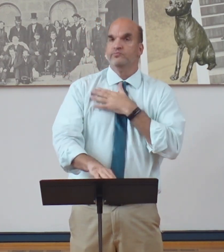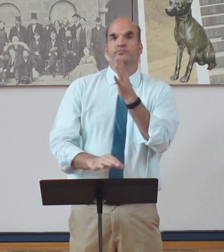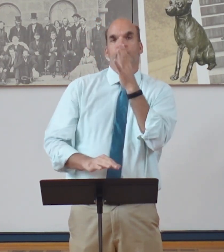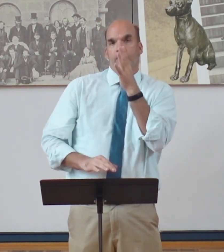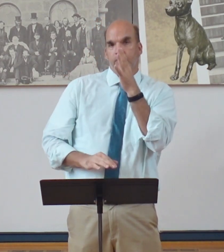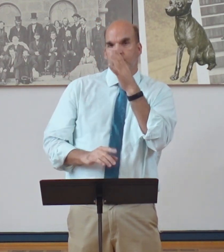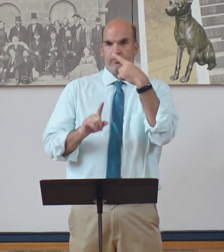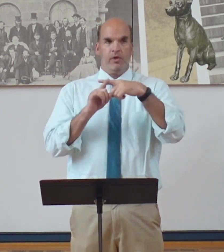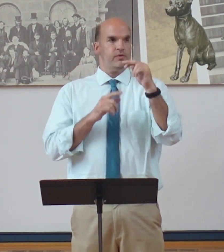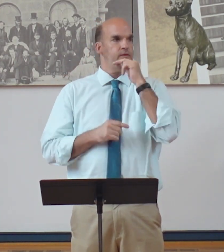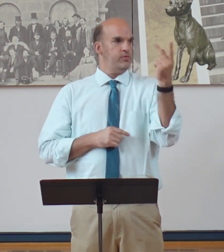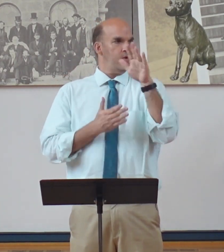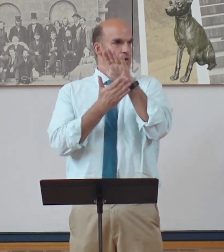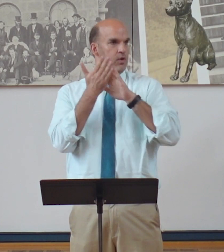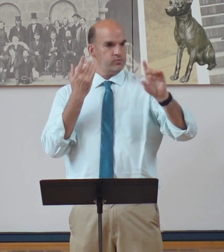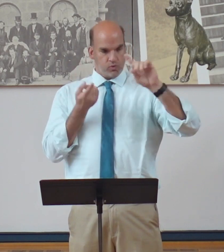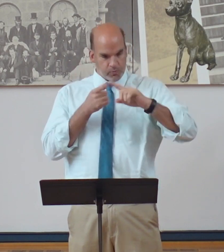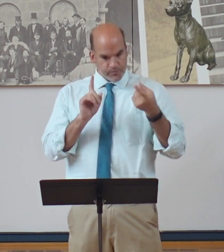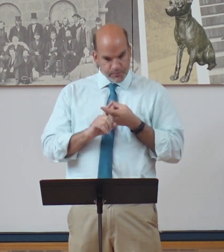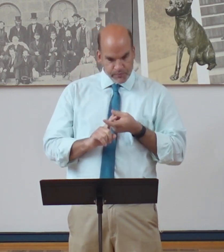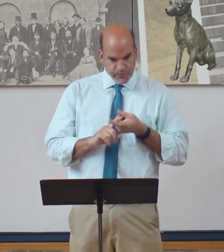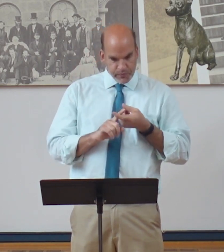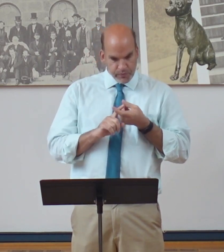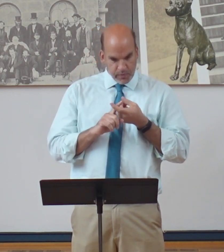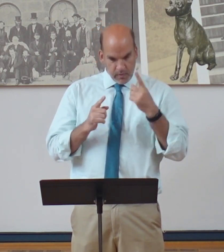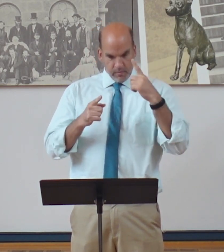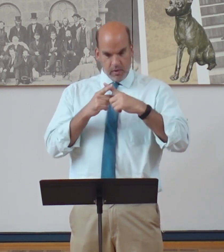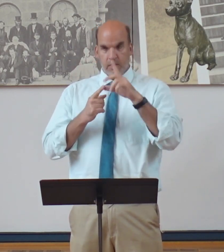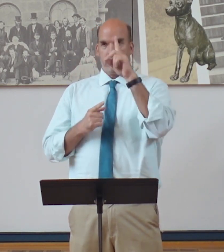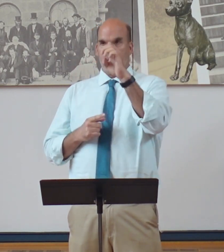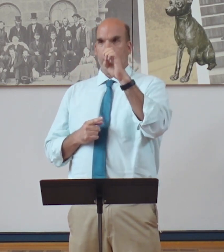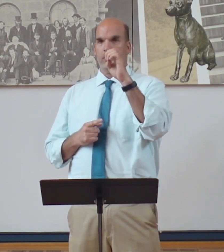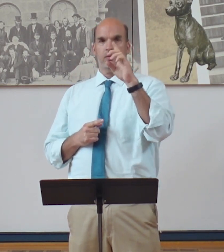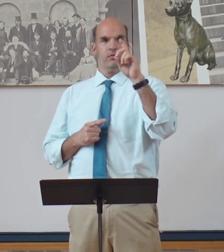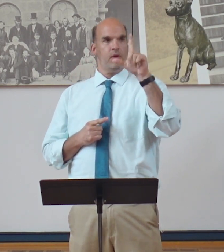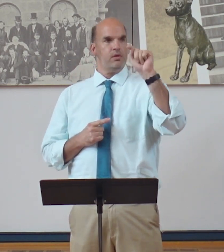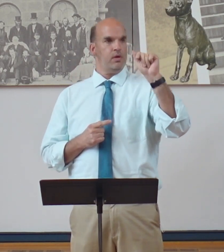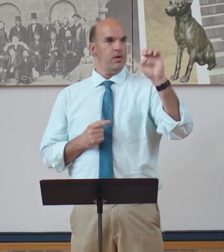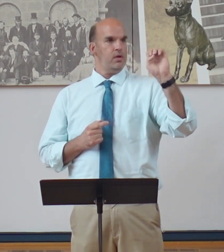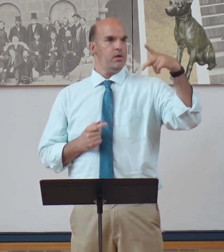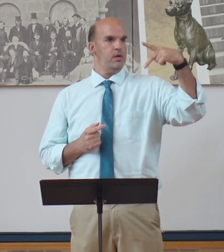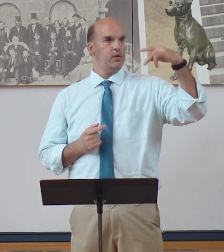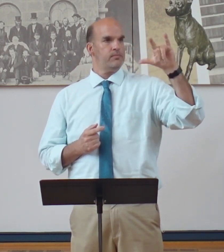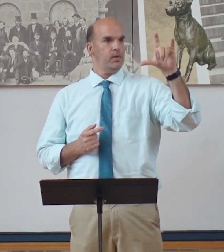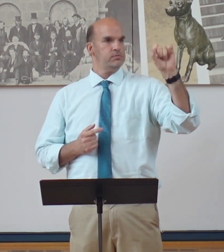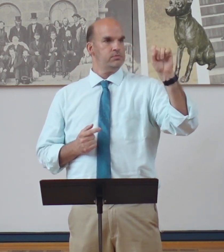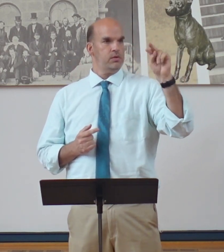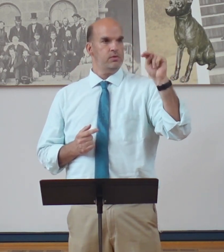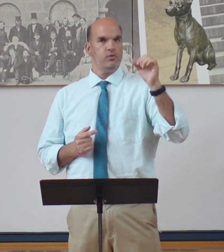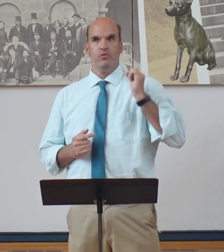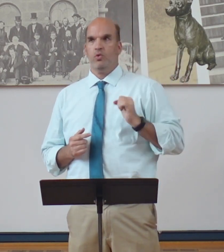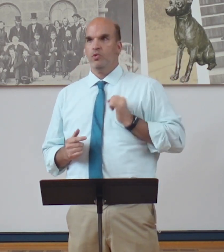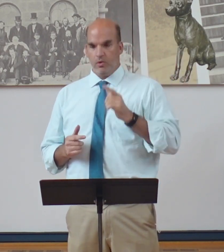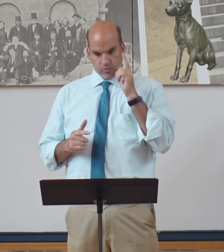family. My mom and Nancy went to college together. They were college friends. They were both part of the Delta Epsilon sorority.